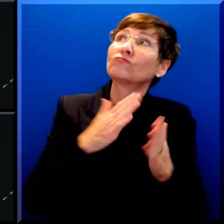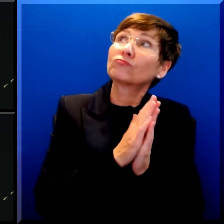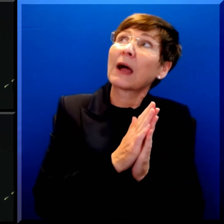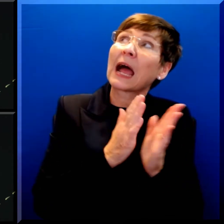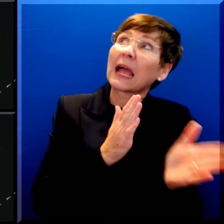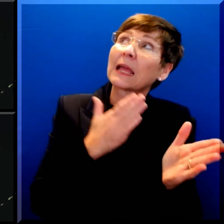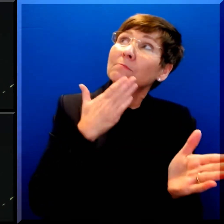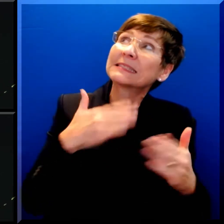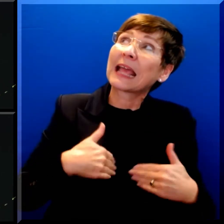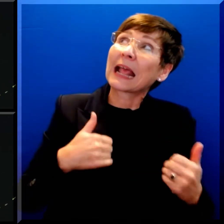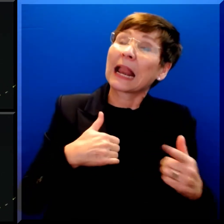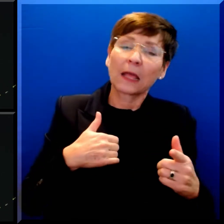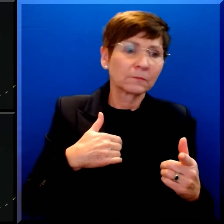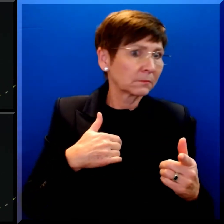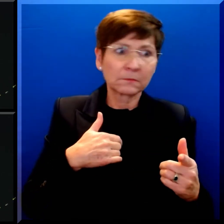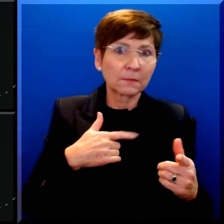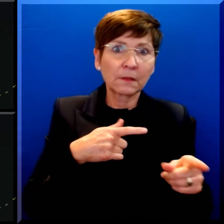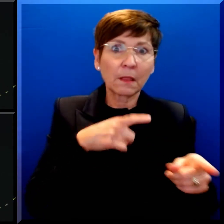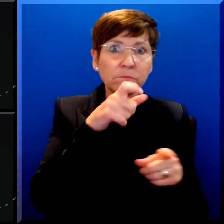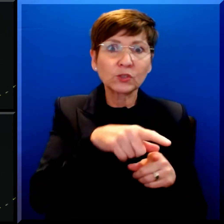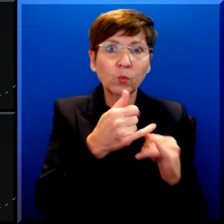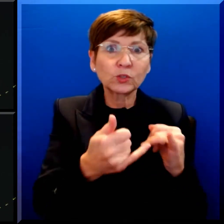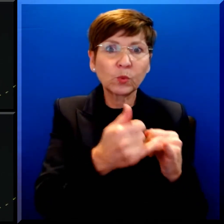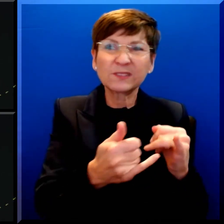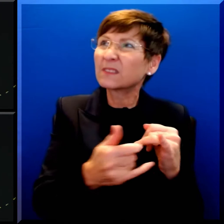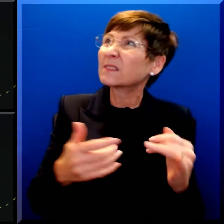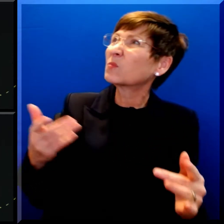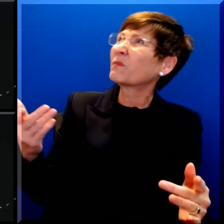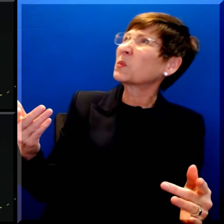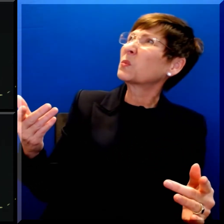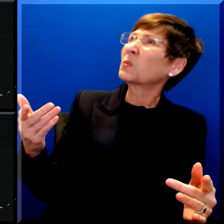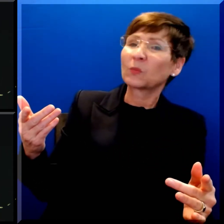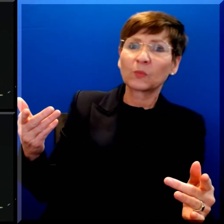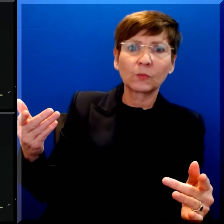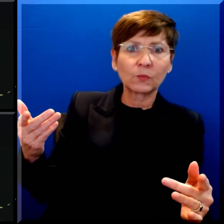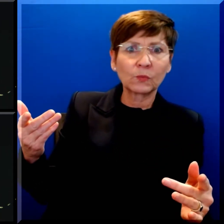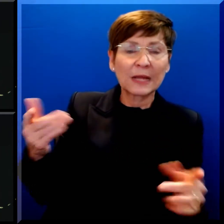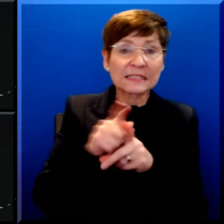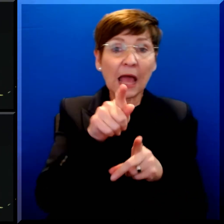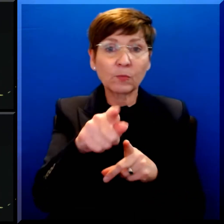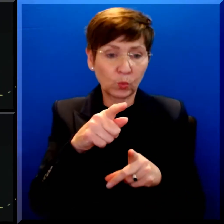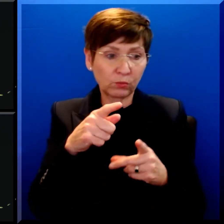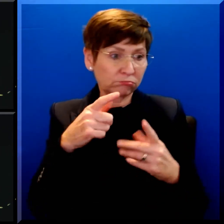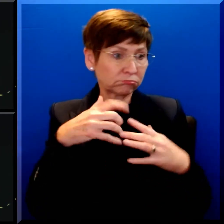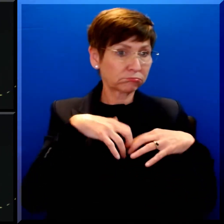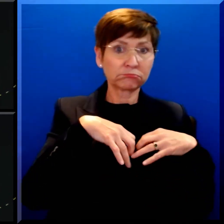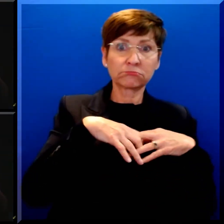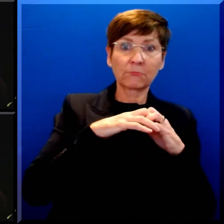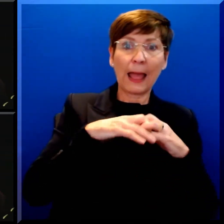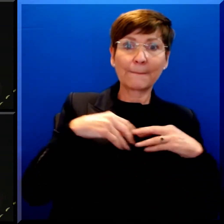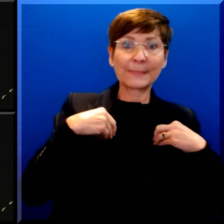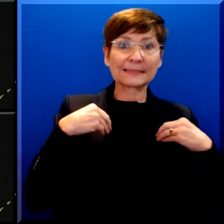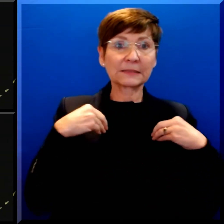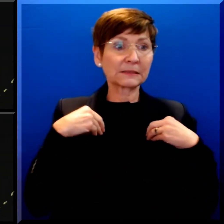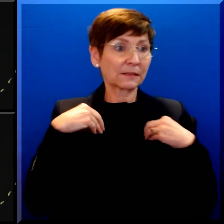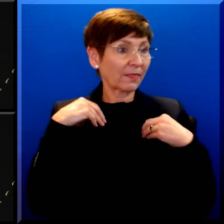a relationship falls apart or you go bankrupt or your business fails? Life isn't turning out like you thought it would, and you experience